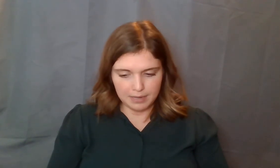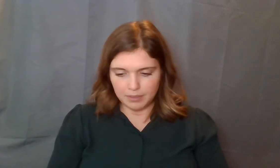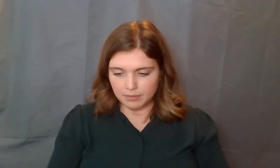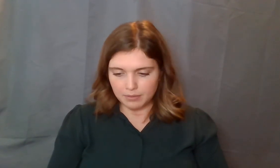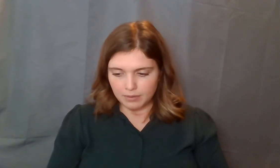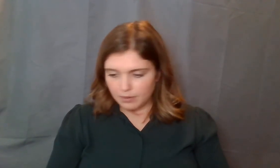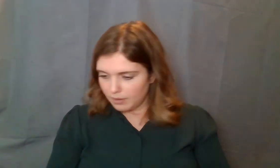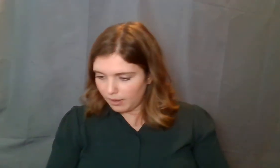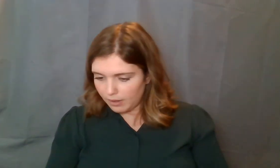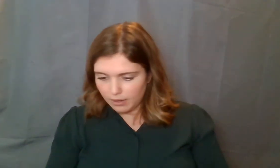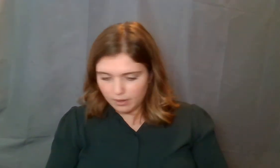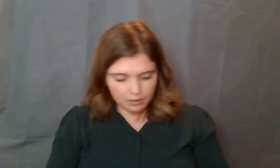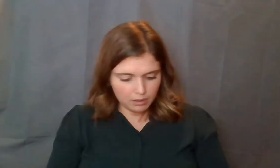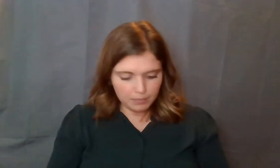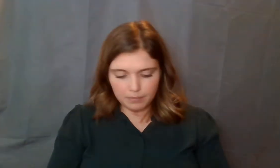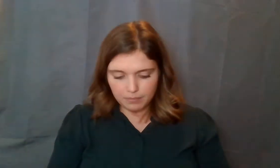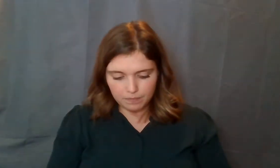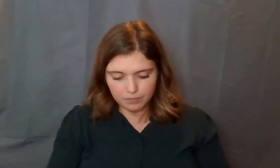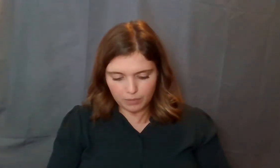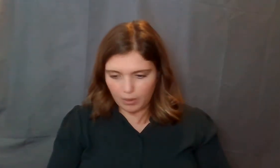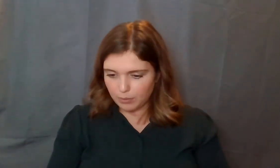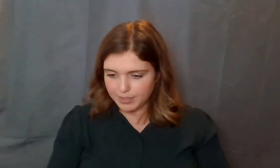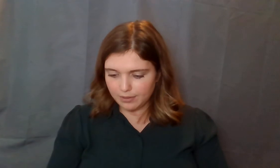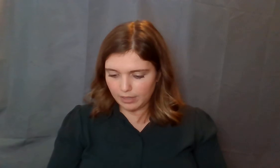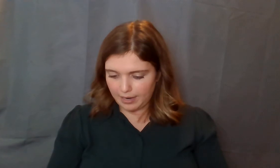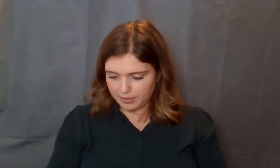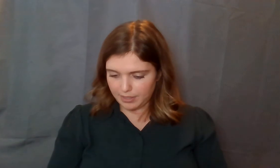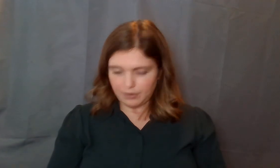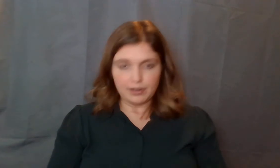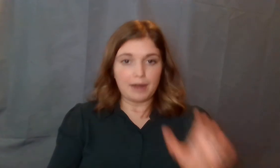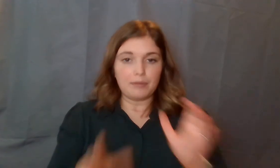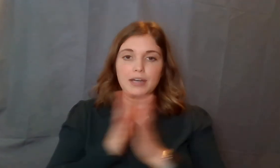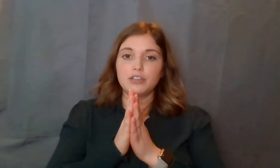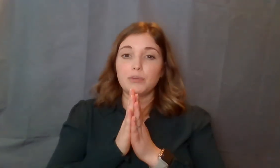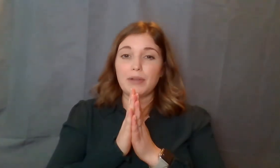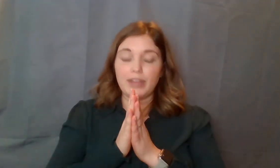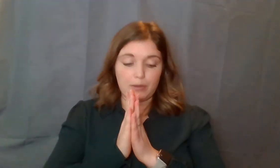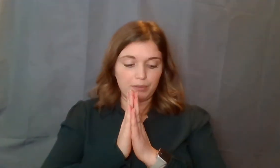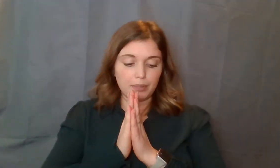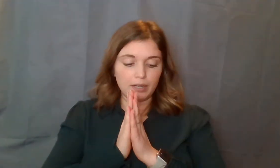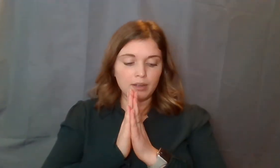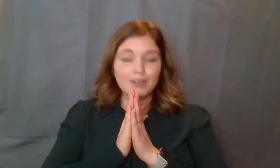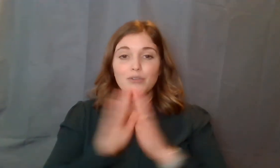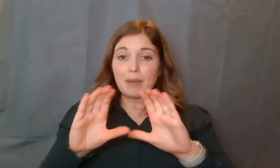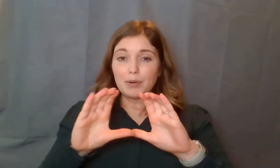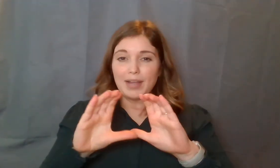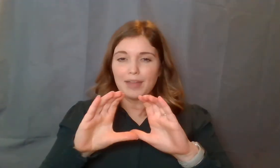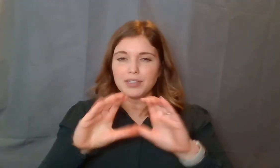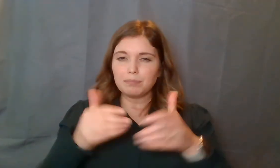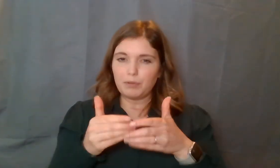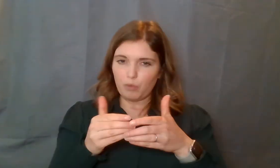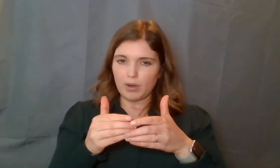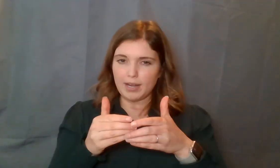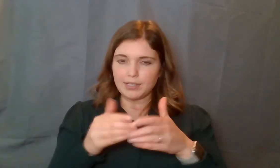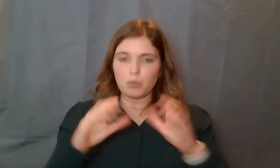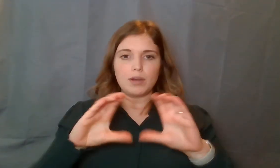team. Oh, I don't see class. They're not reminding you about that one. But remember we had this before in ASL 1.